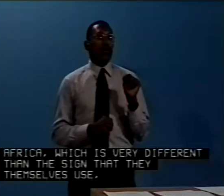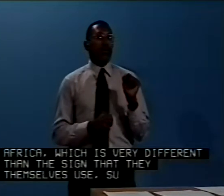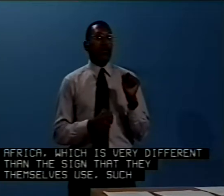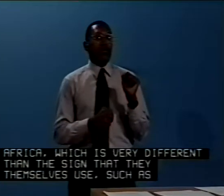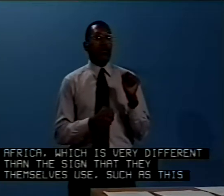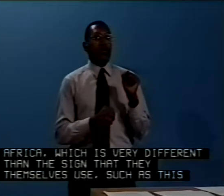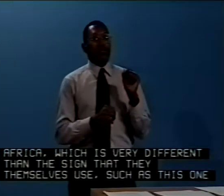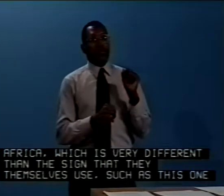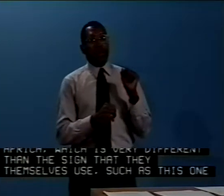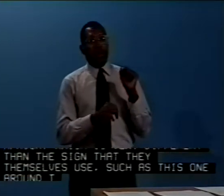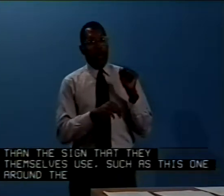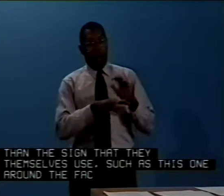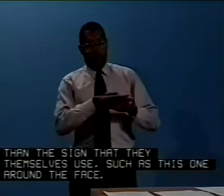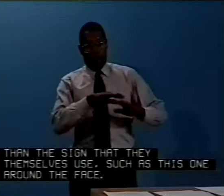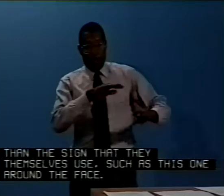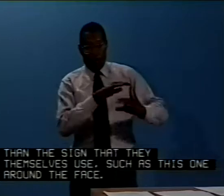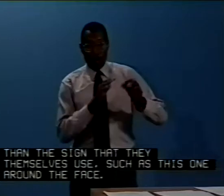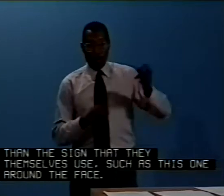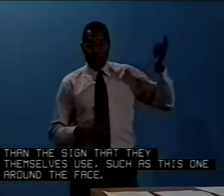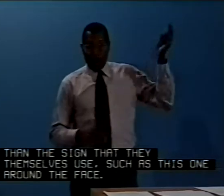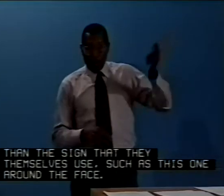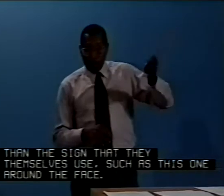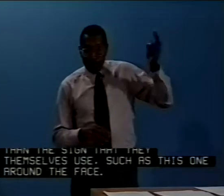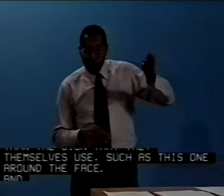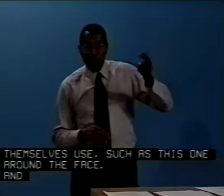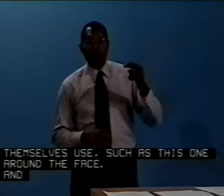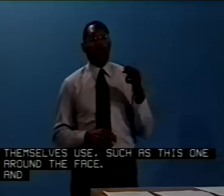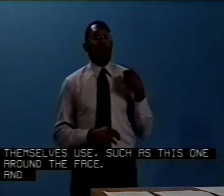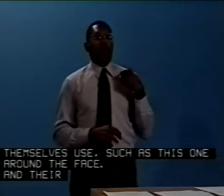And their reasoning is, on the basis of history,